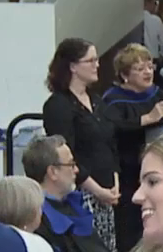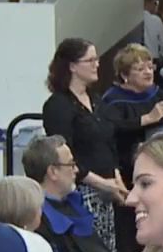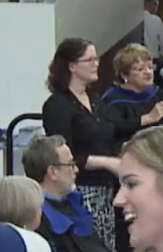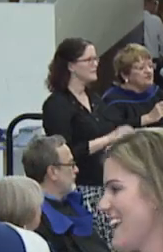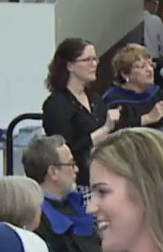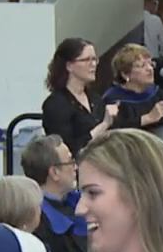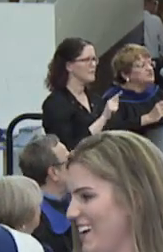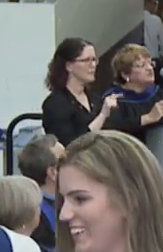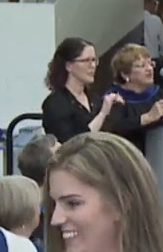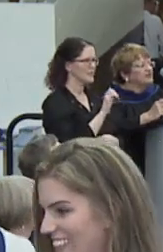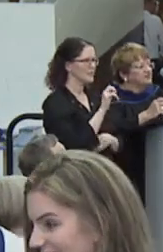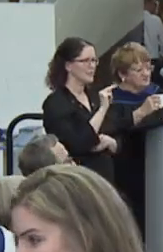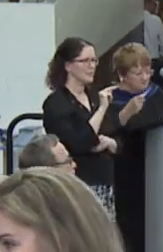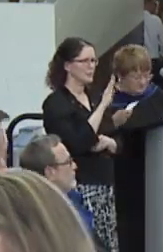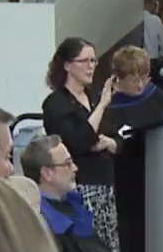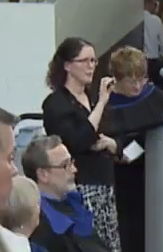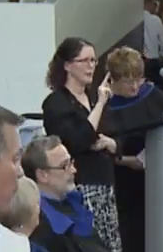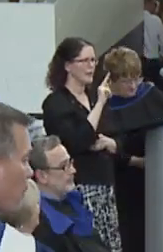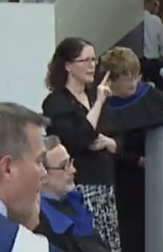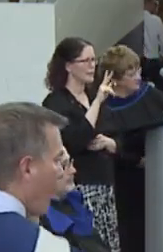Allison Bent Forsyth.